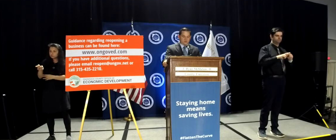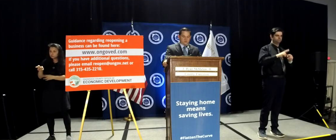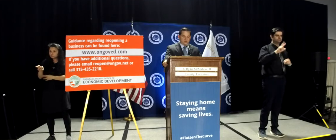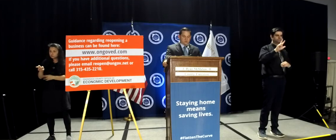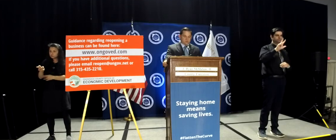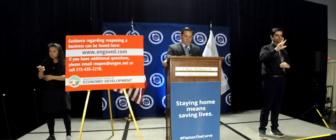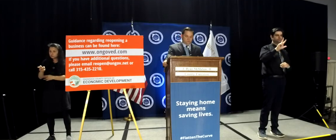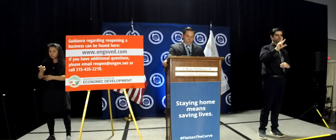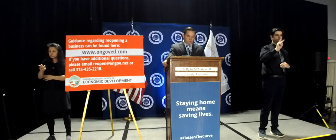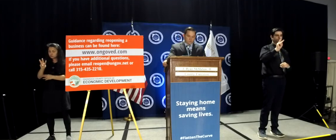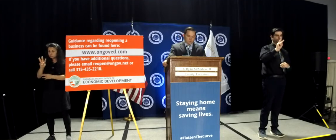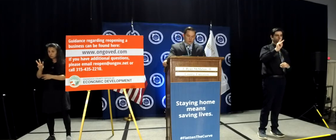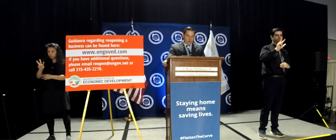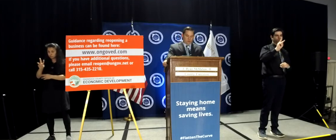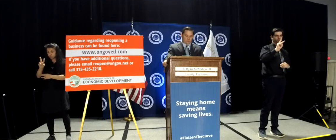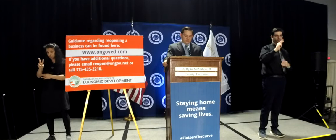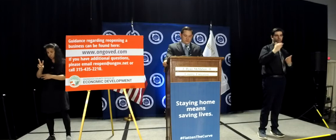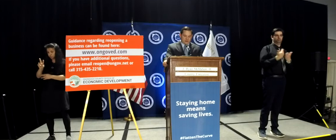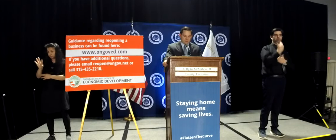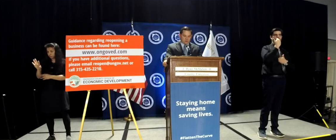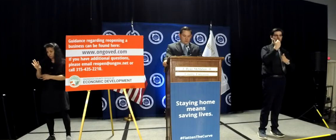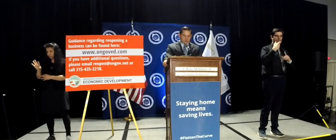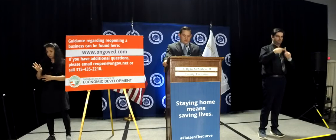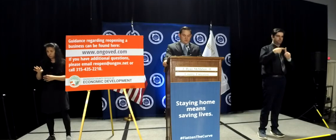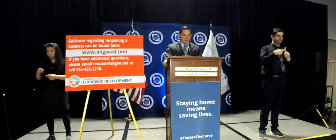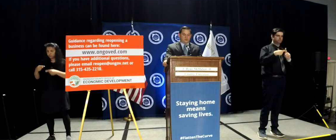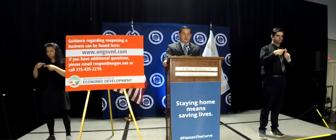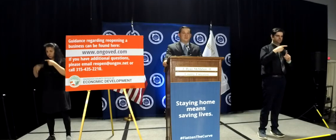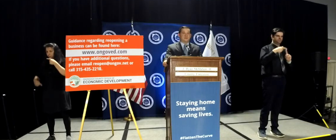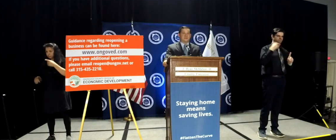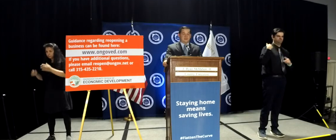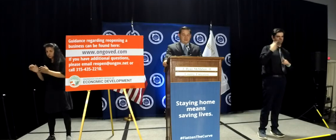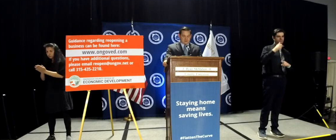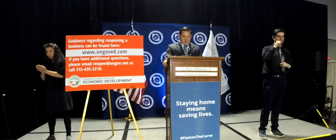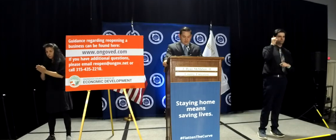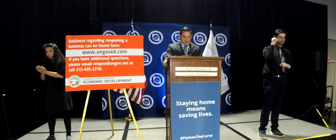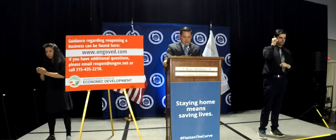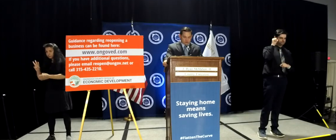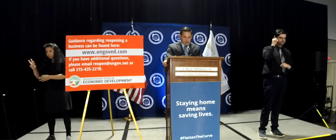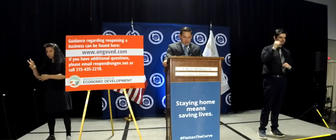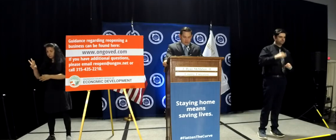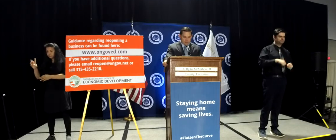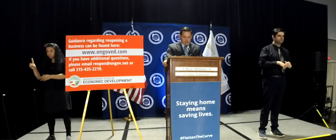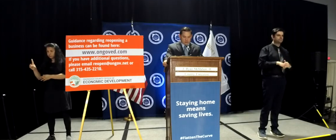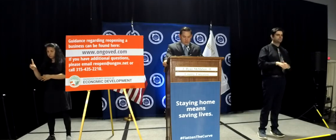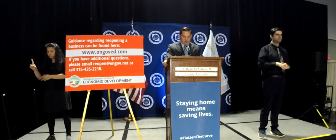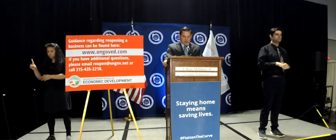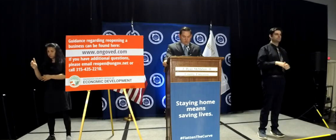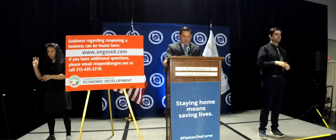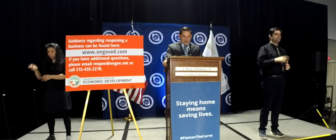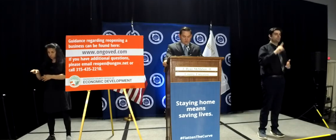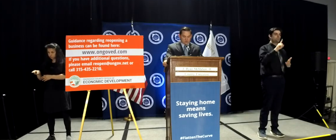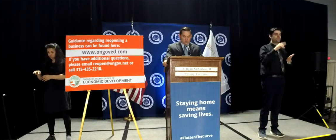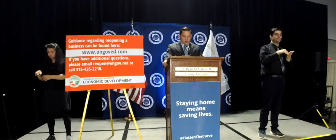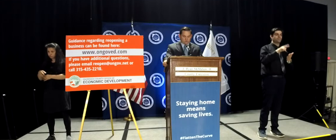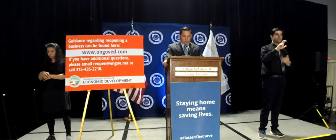31,947 negative results. We sent 1,395 tests yesterday. We